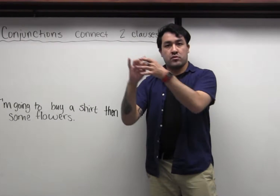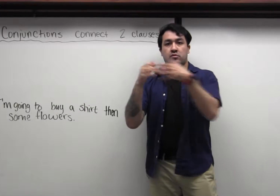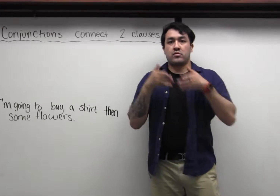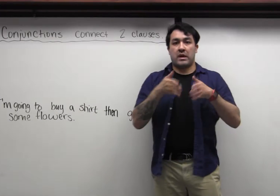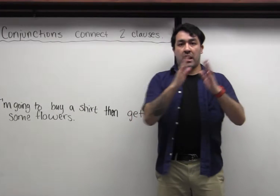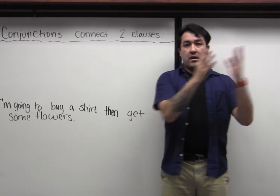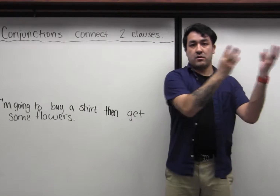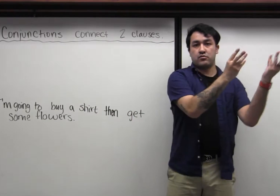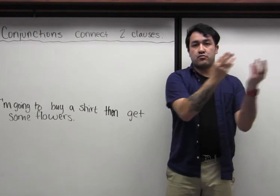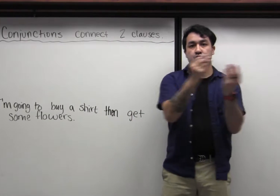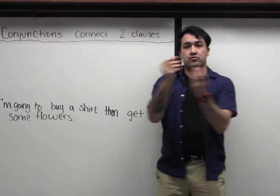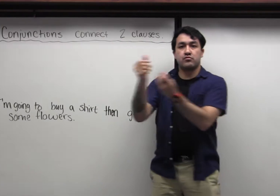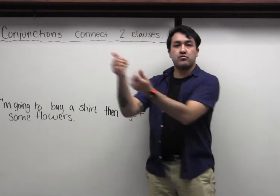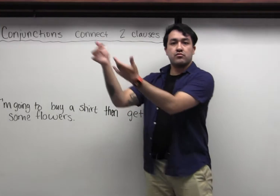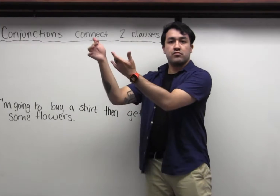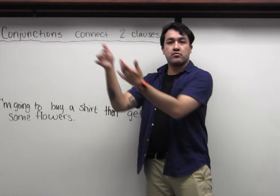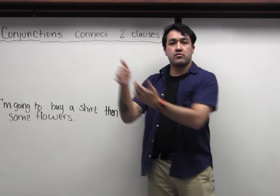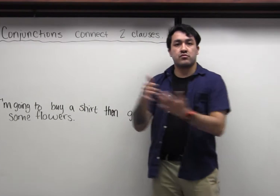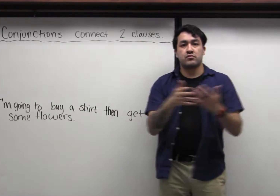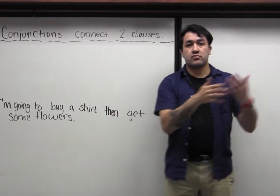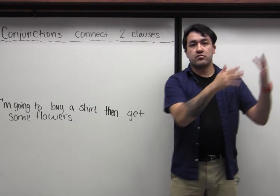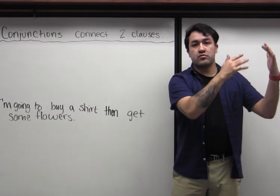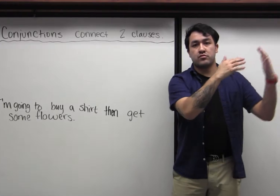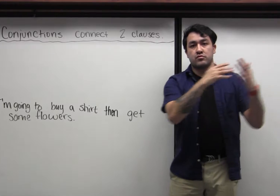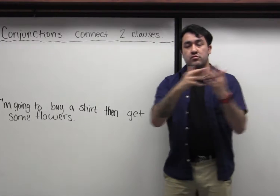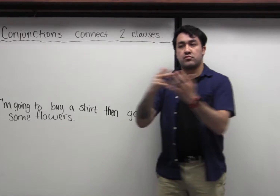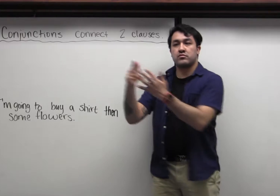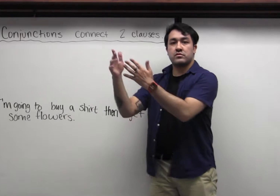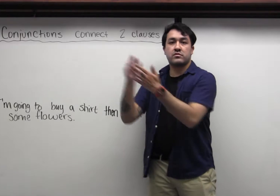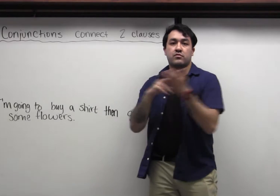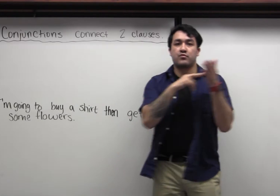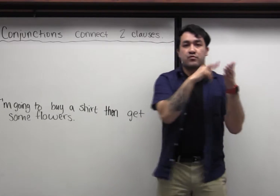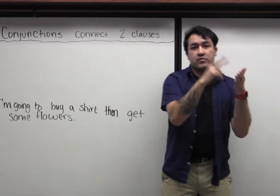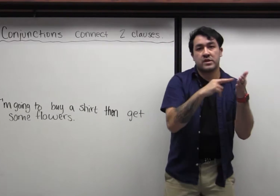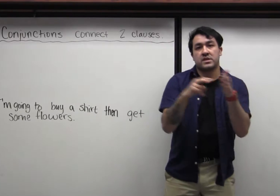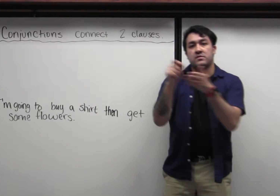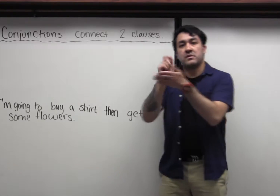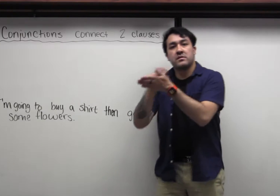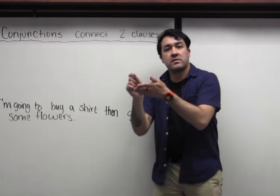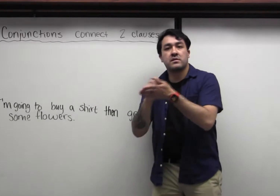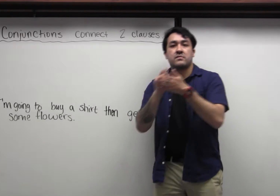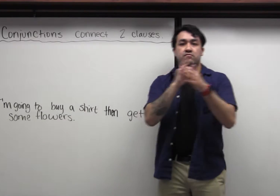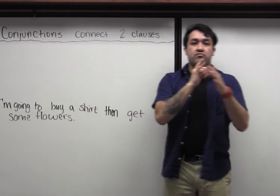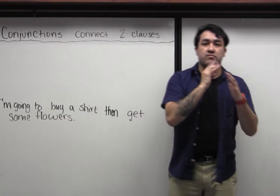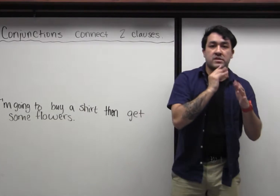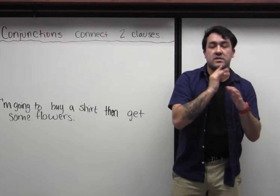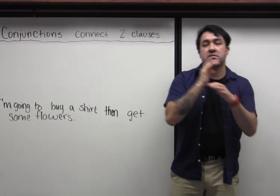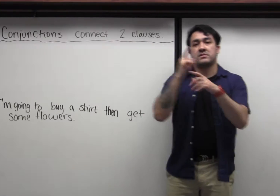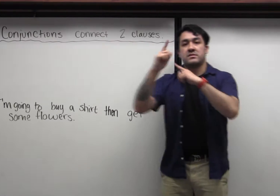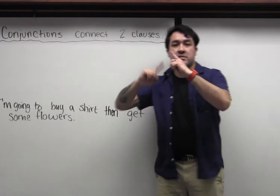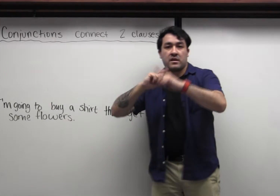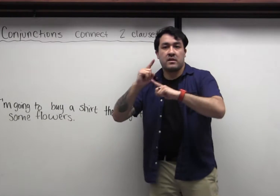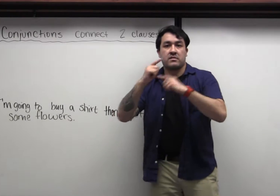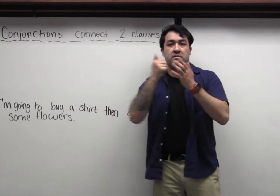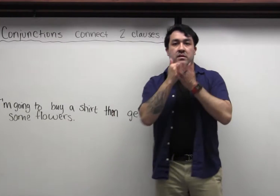statement can flow better. Everything connects more easily, and it doesn't sound so robotic and so structured. It flows